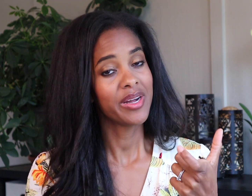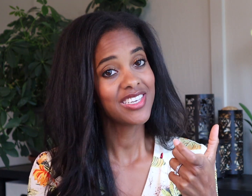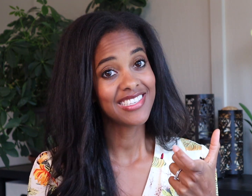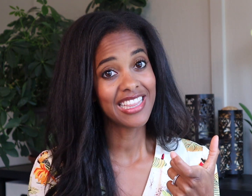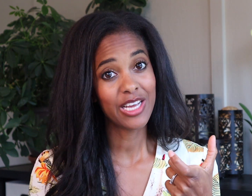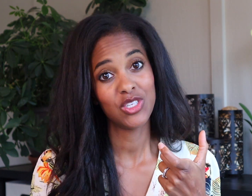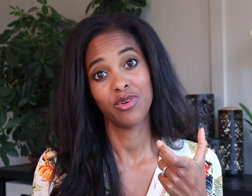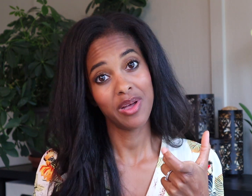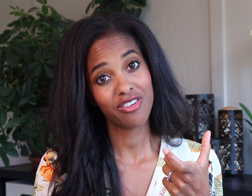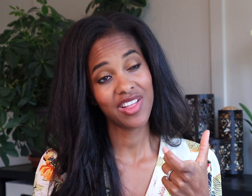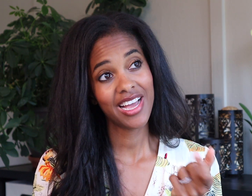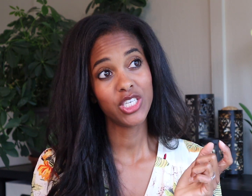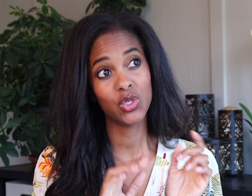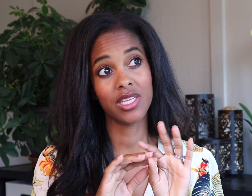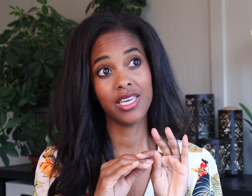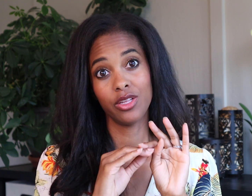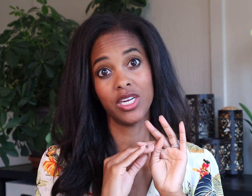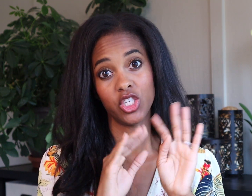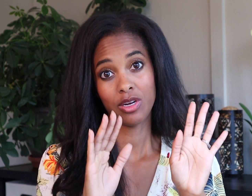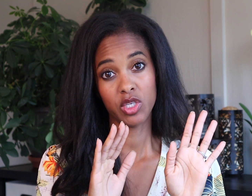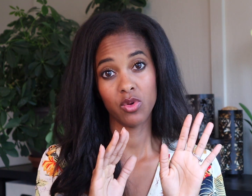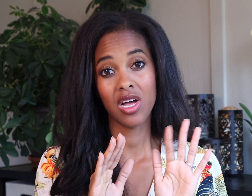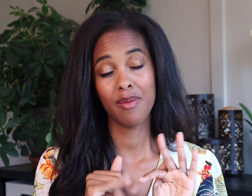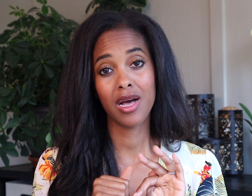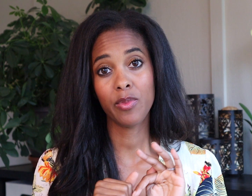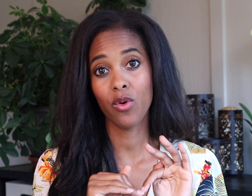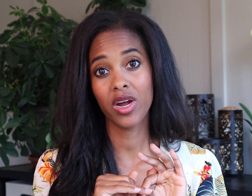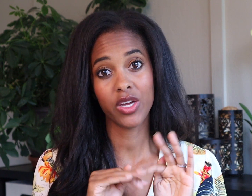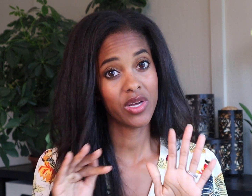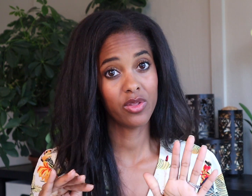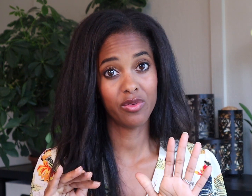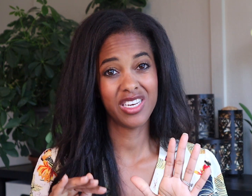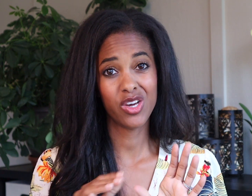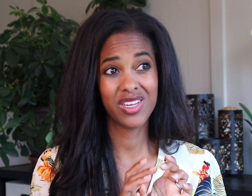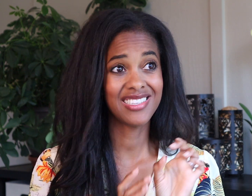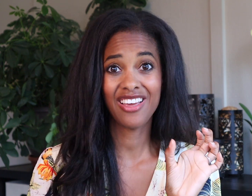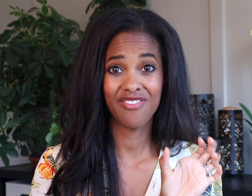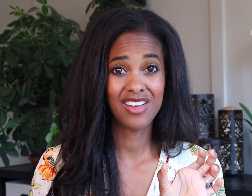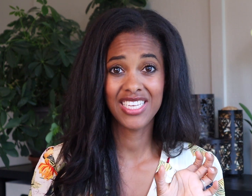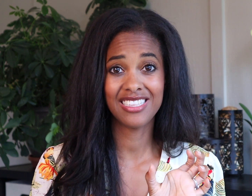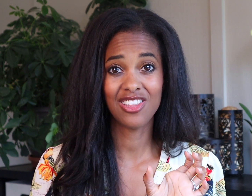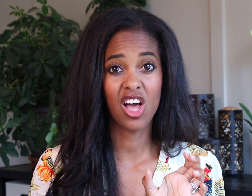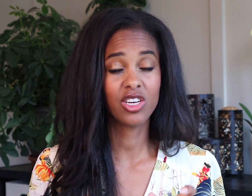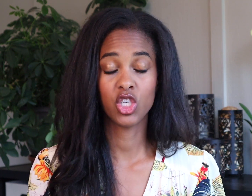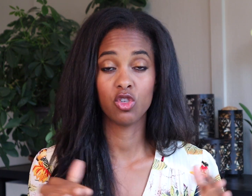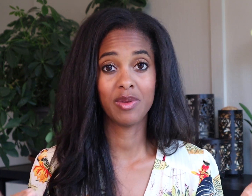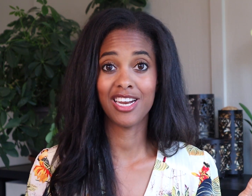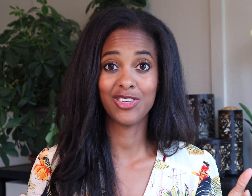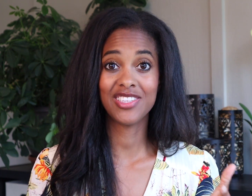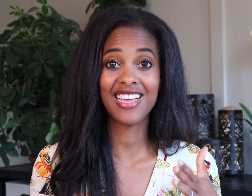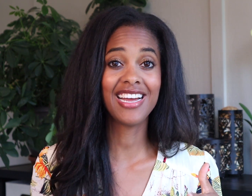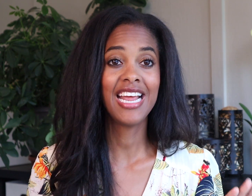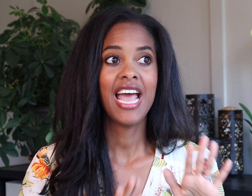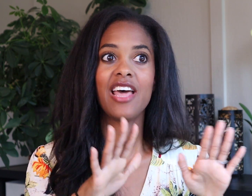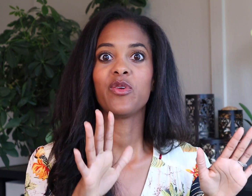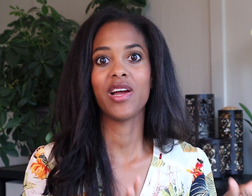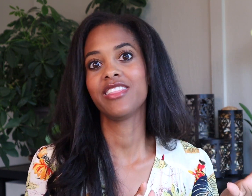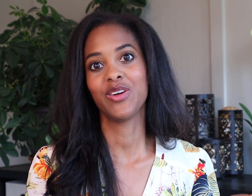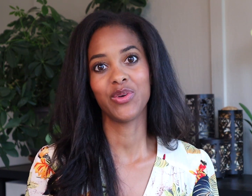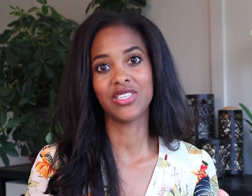American Sign Language for butterfly. Usually either a description will come up or a quick little video that's like 5 seconds long, shows me how to do the sign, and then right there in real time